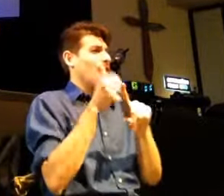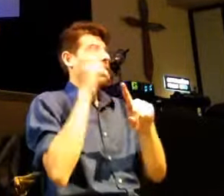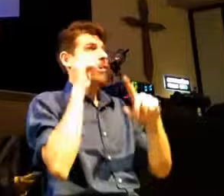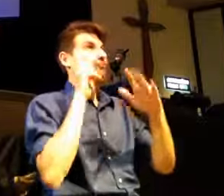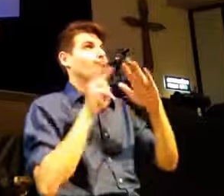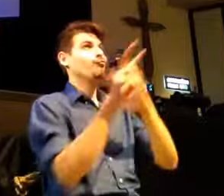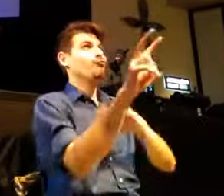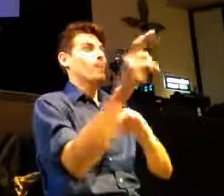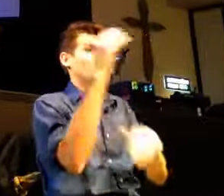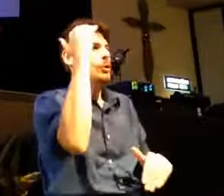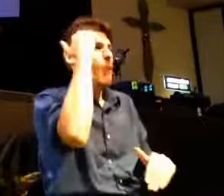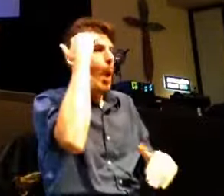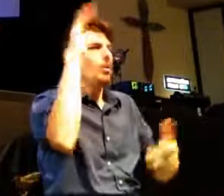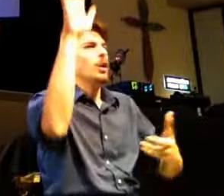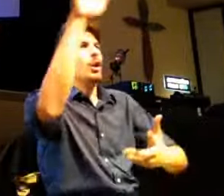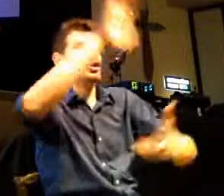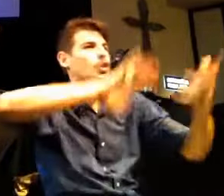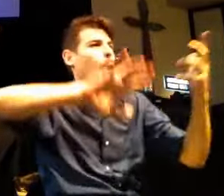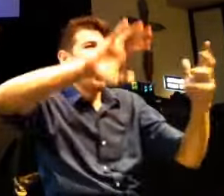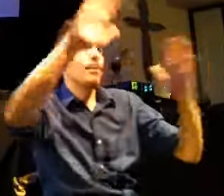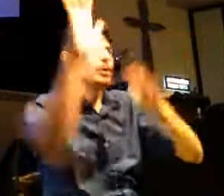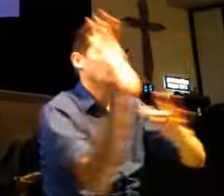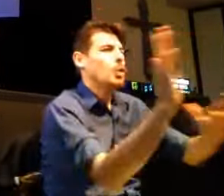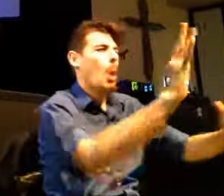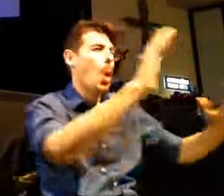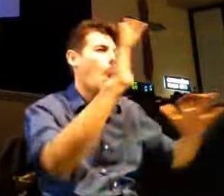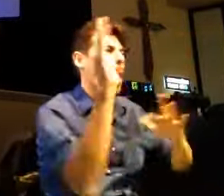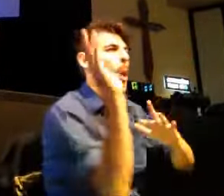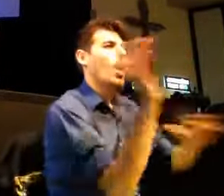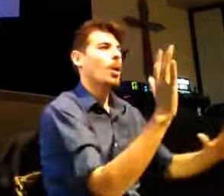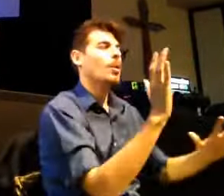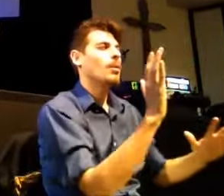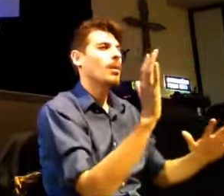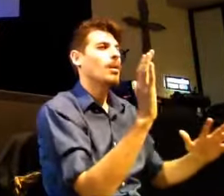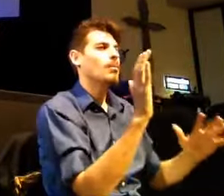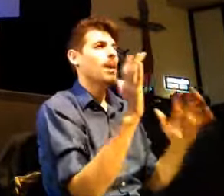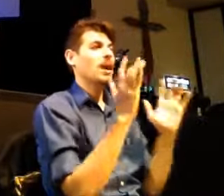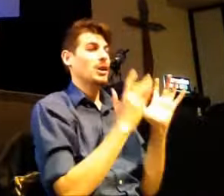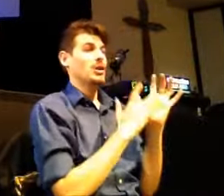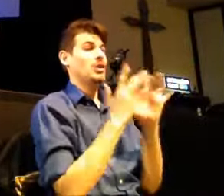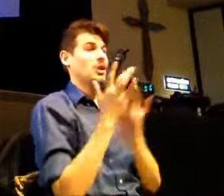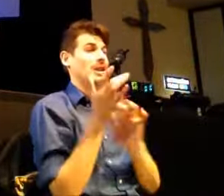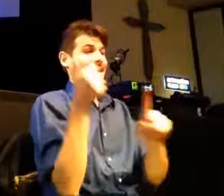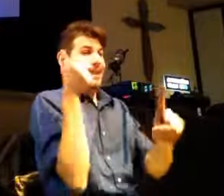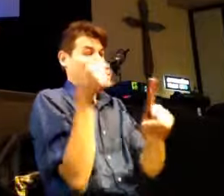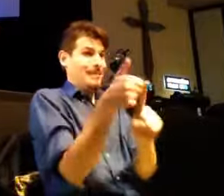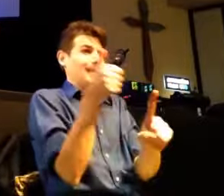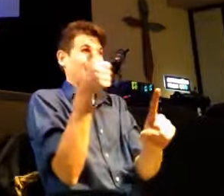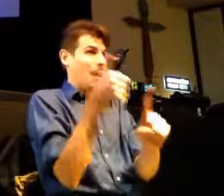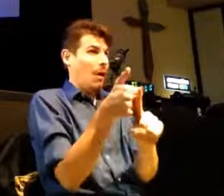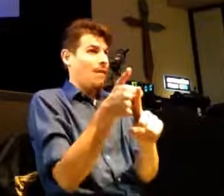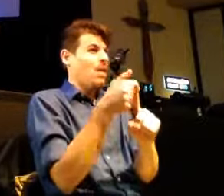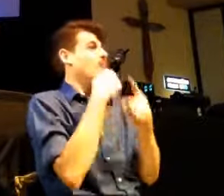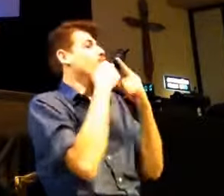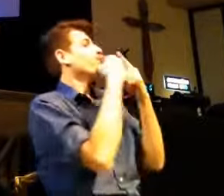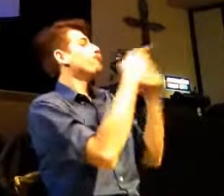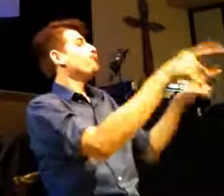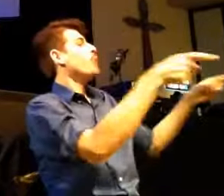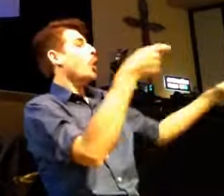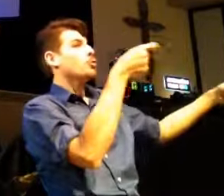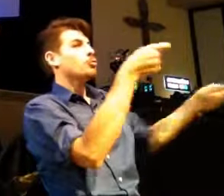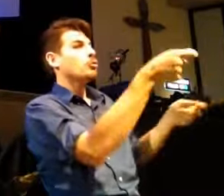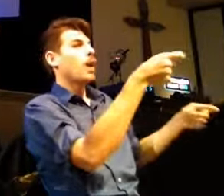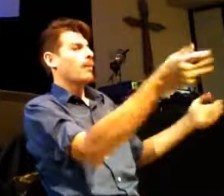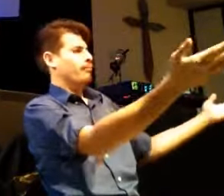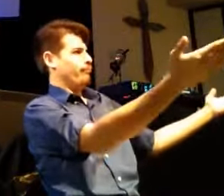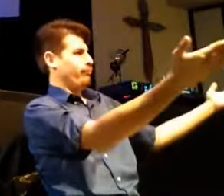yet the text is really clear. It is by Jesus' direction that he puts them in the boat